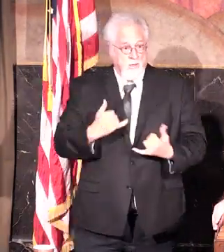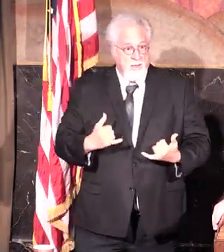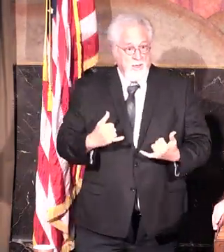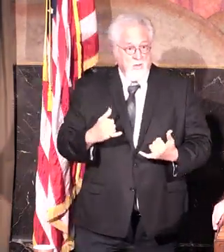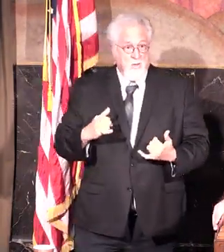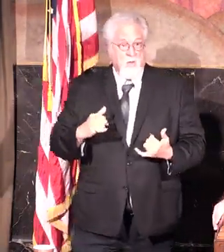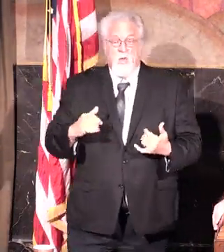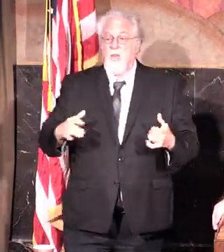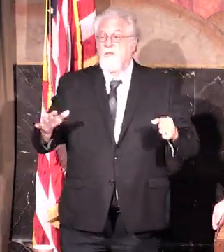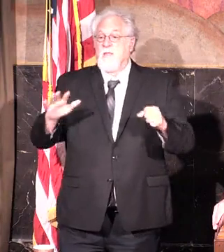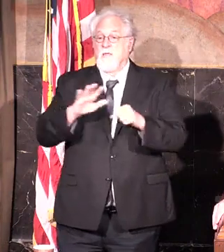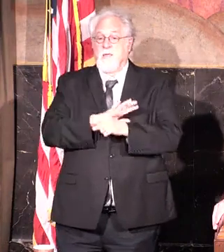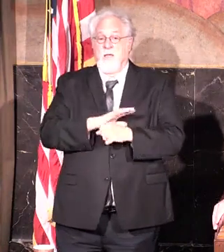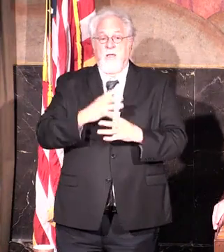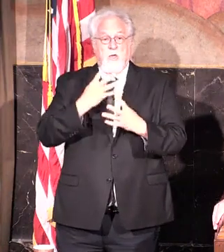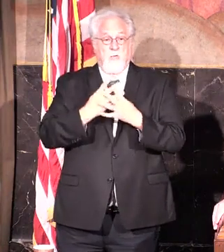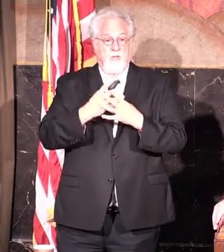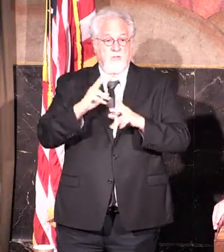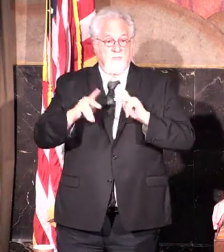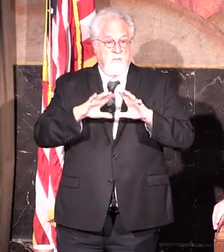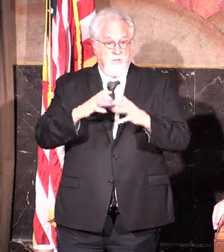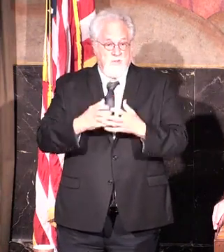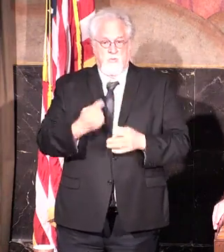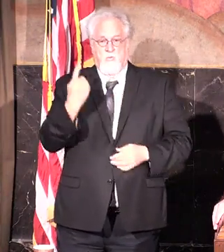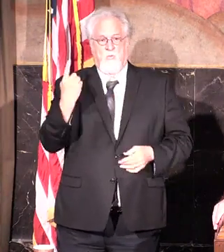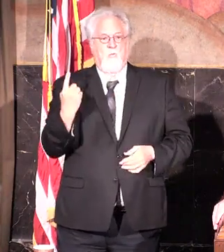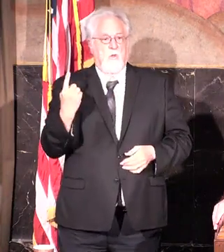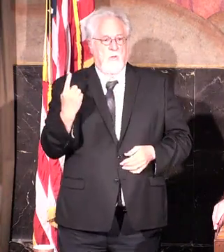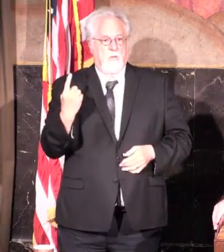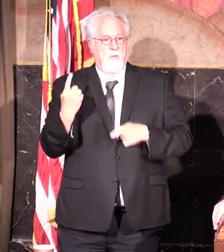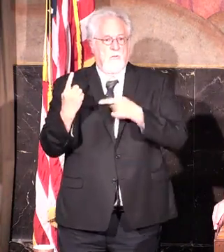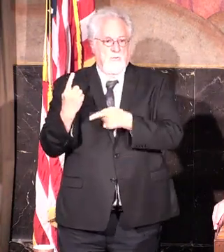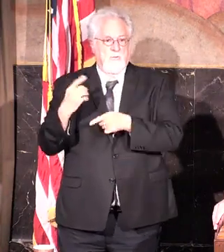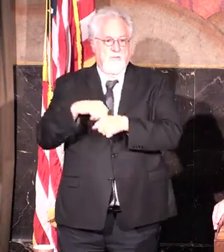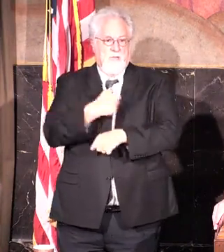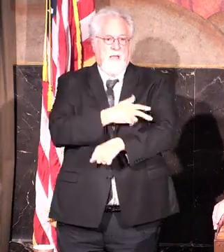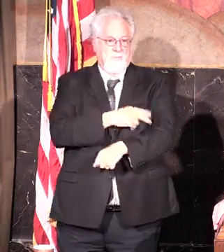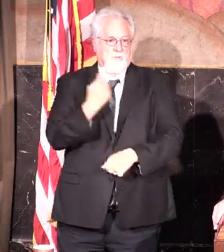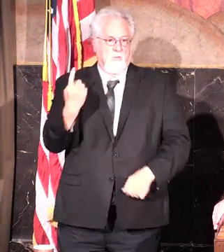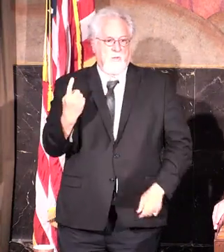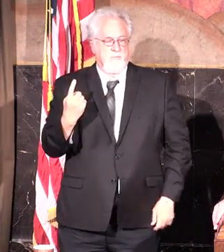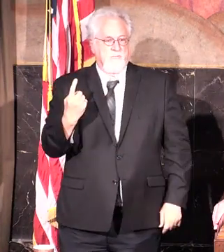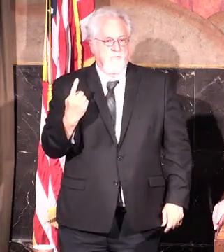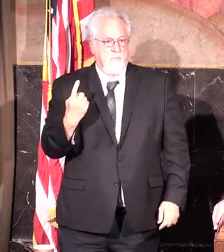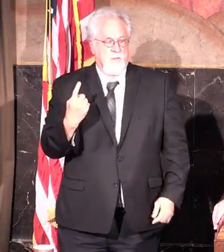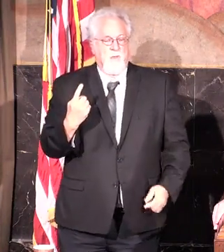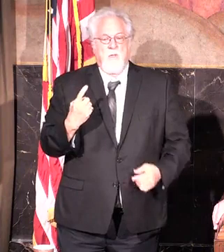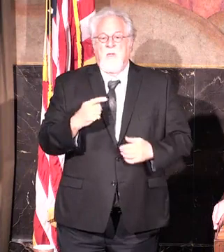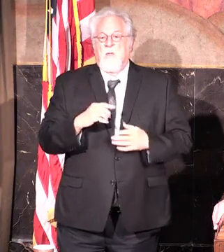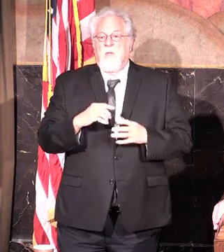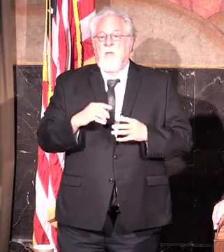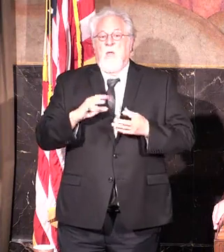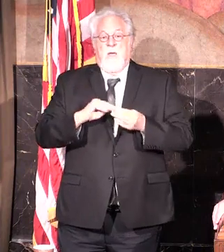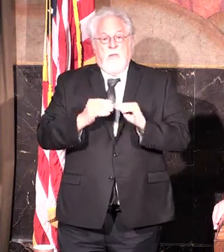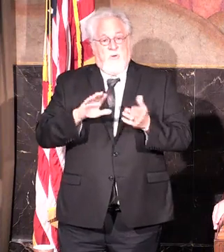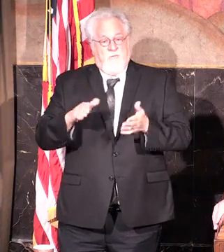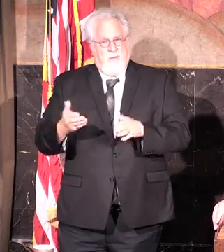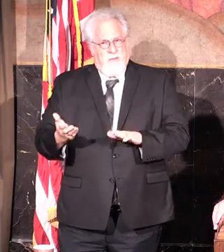entire corrections population in the state of Louisiana, there's one individual who's in the hospital. I think the number of